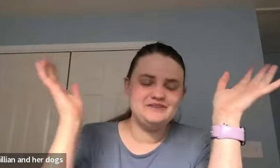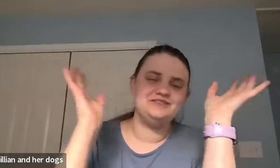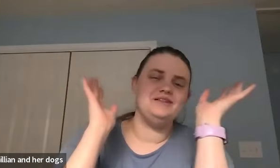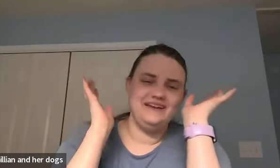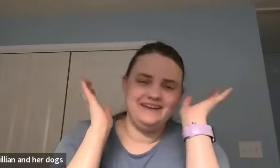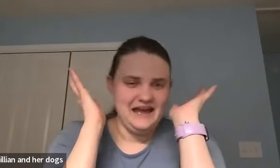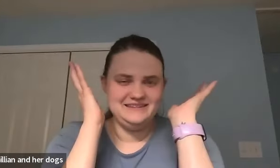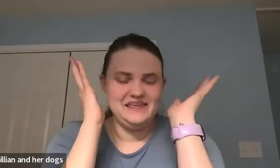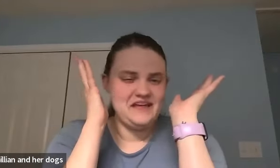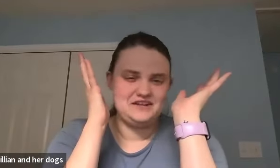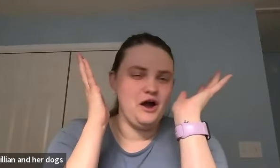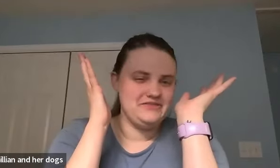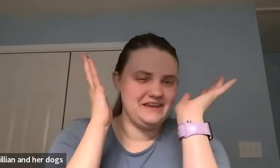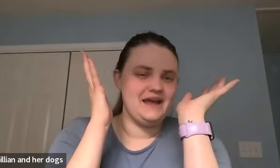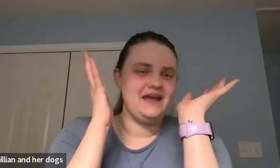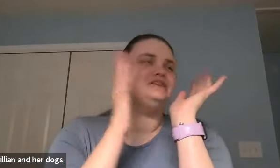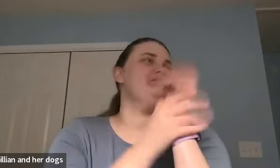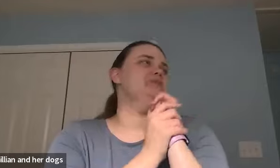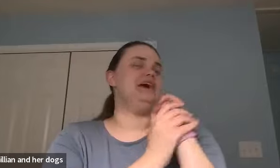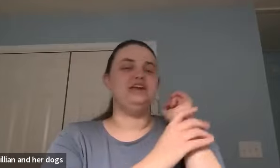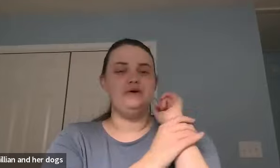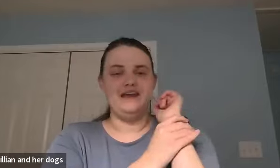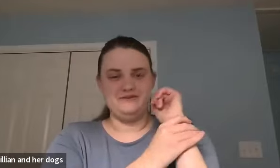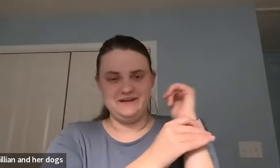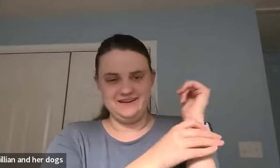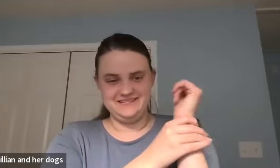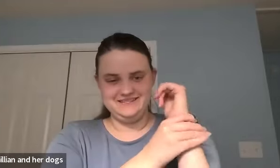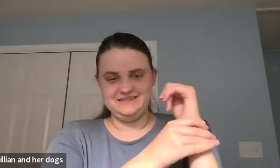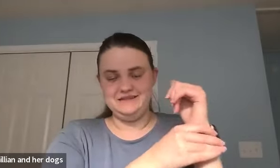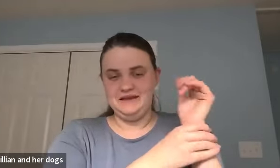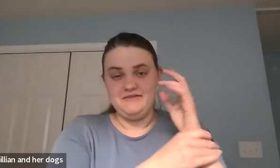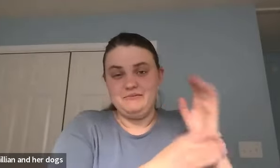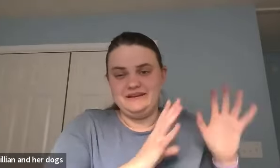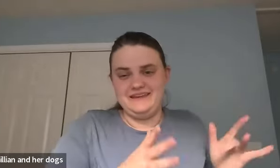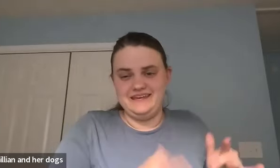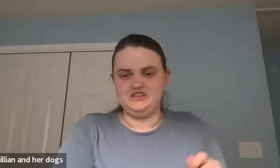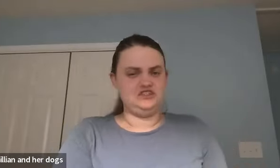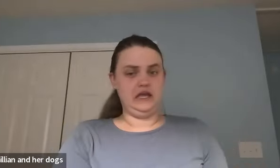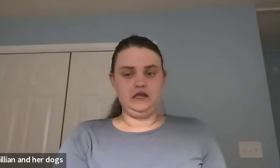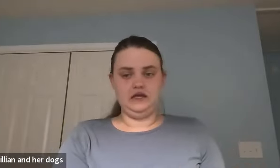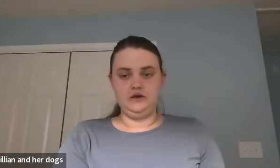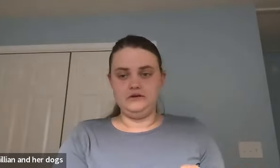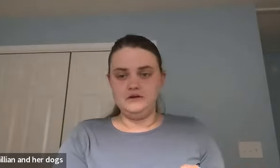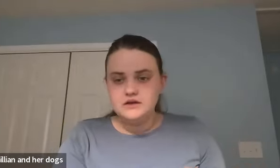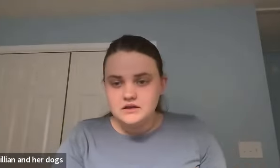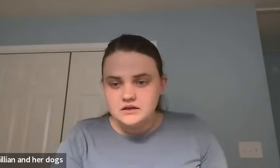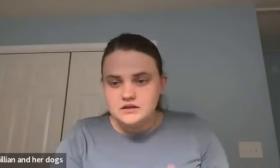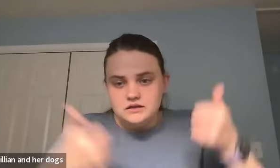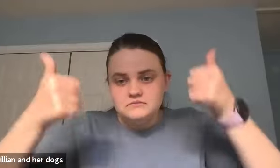sprouts, so that's a common thing in my household, but I know in everybody else's, like everyone in the kids, they're just like, nope.